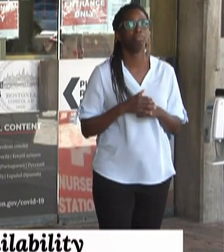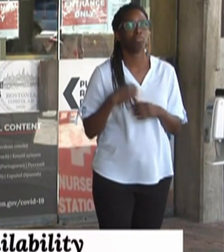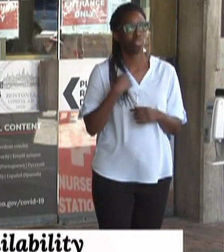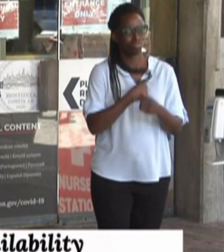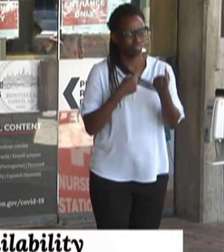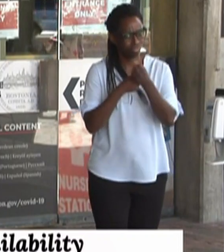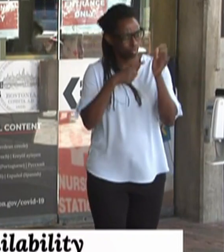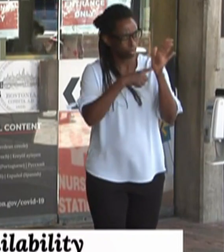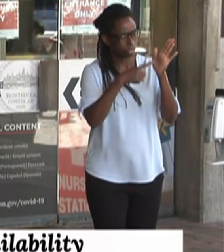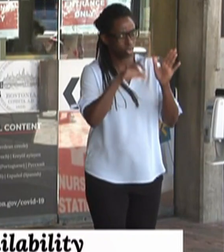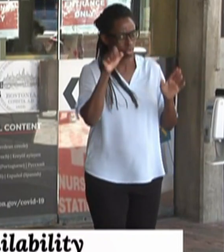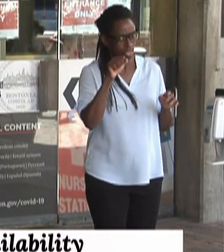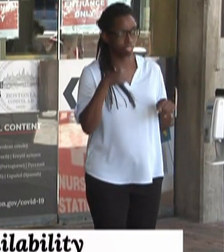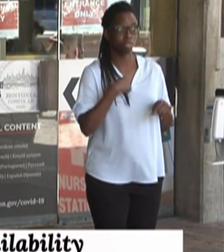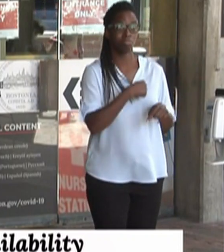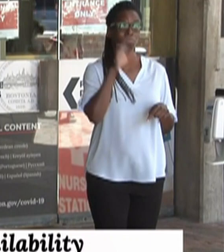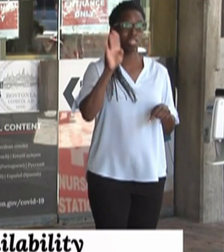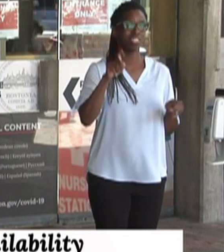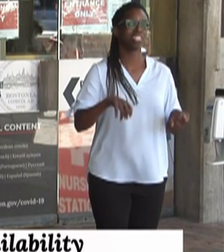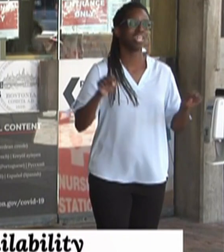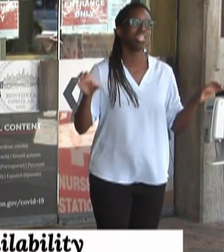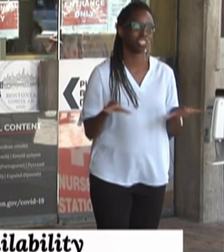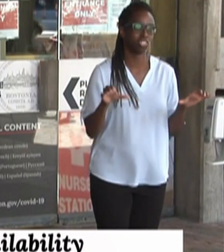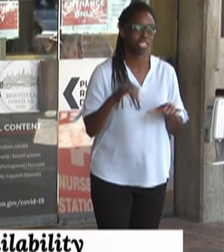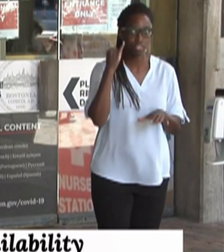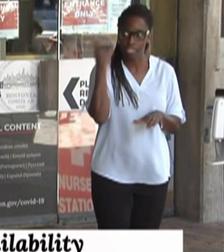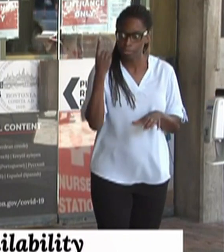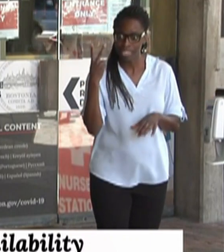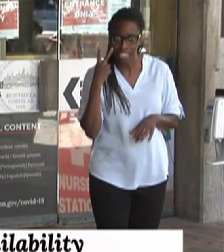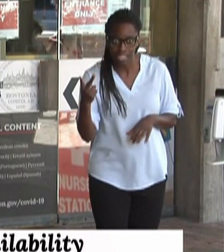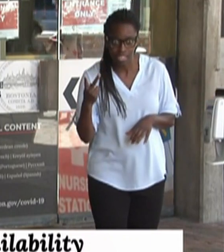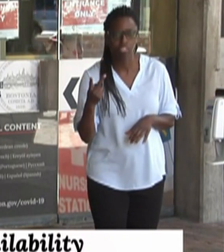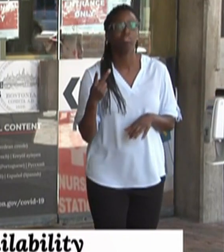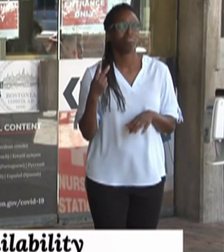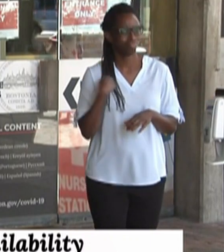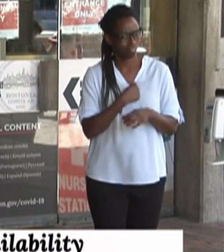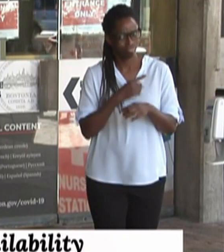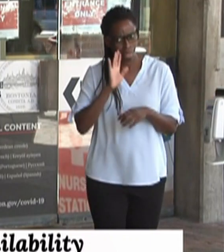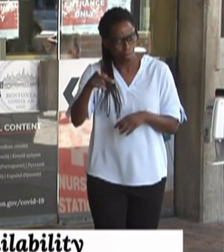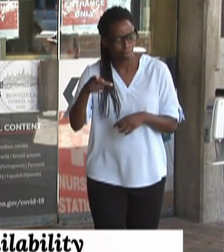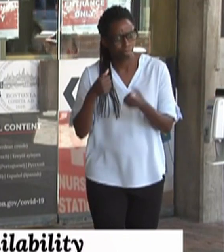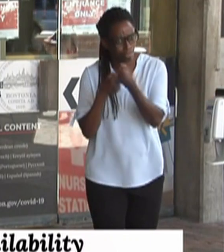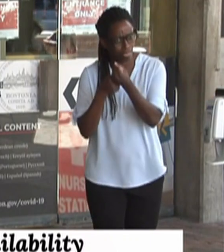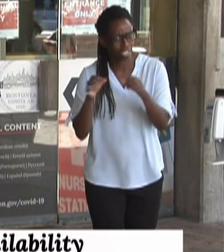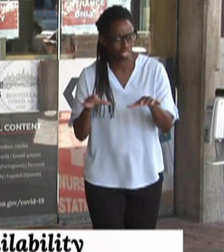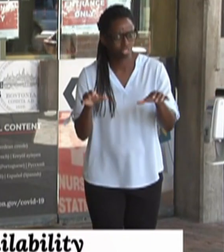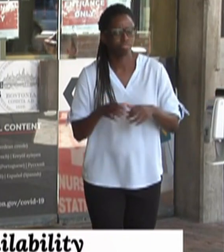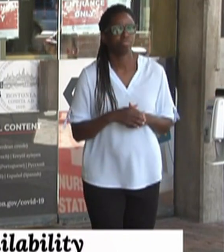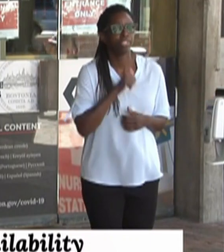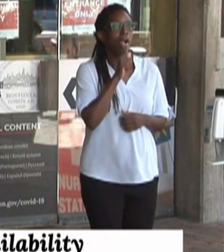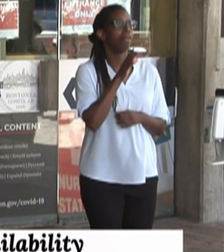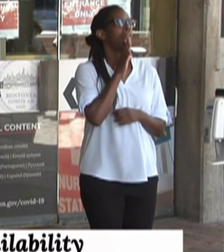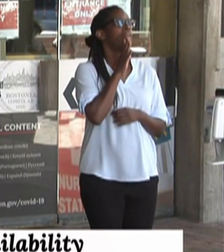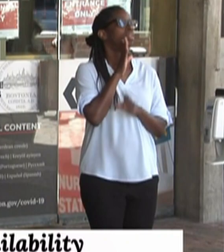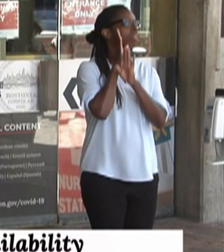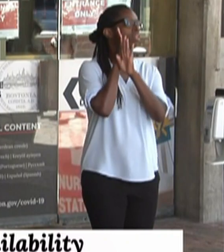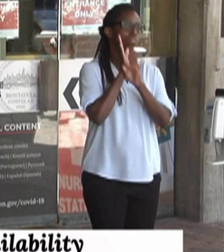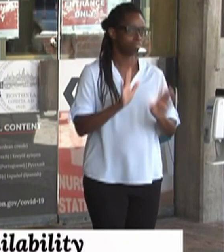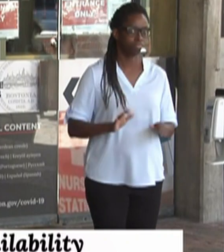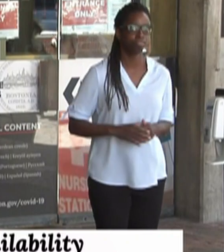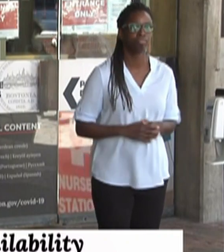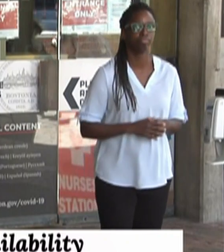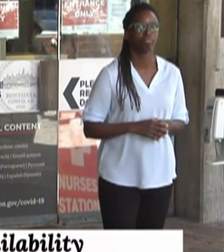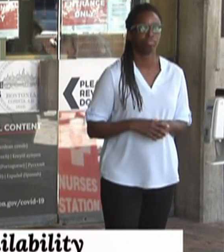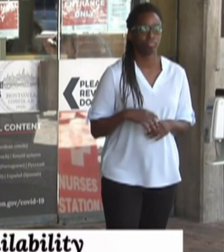time for action in Massachusetts. It's time for action in this country, quite honestly. You asked me a question earlier about the policing,